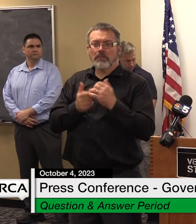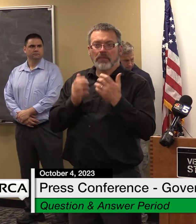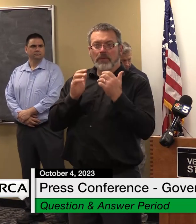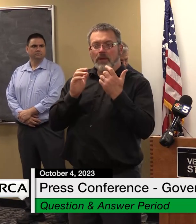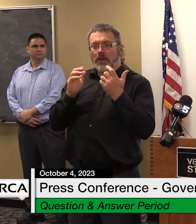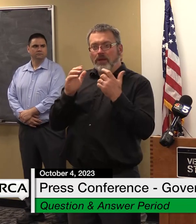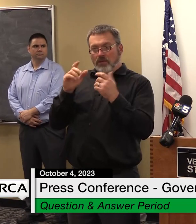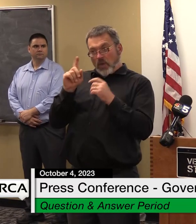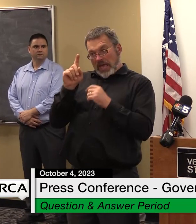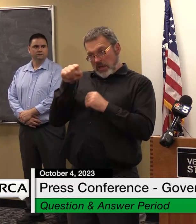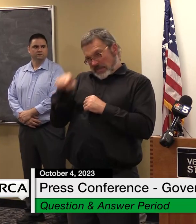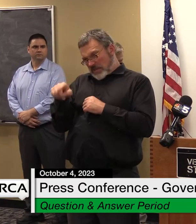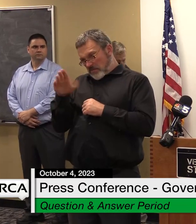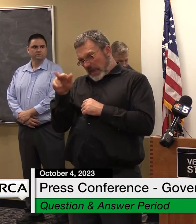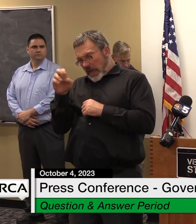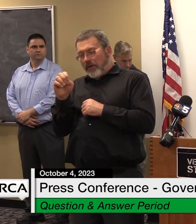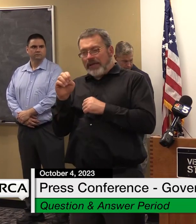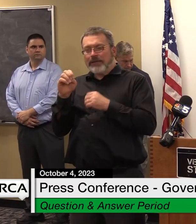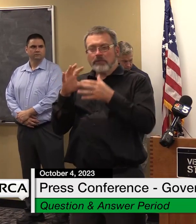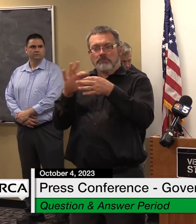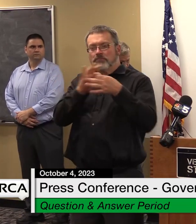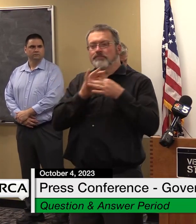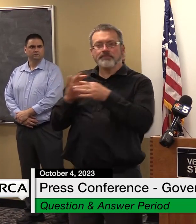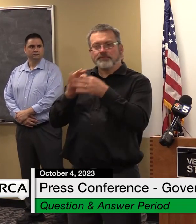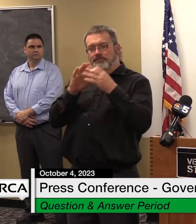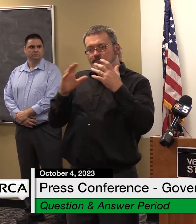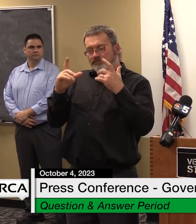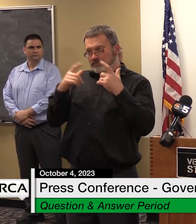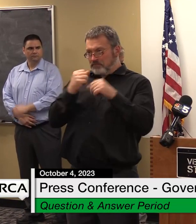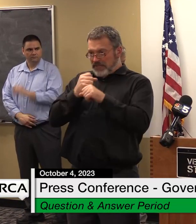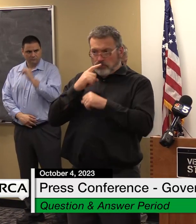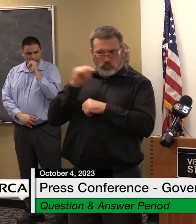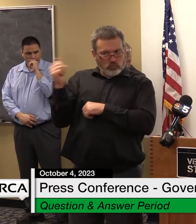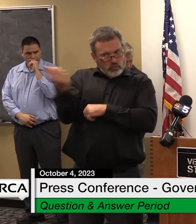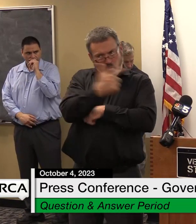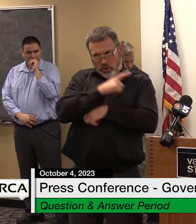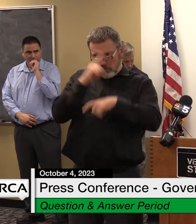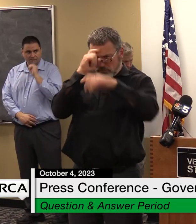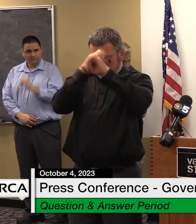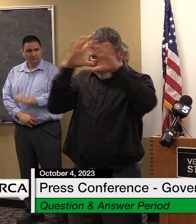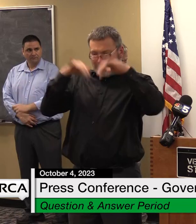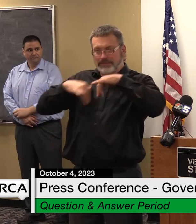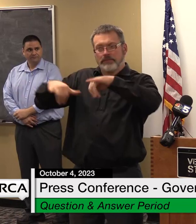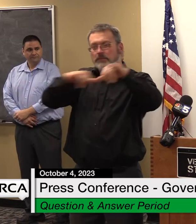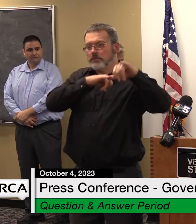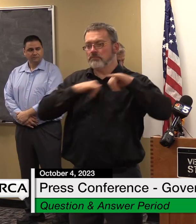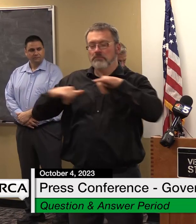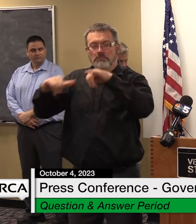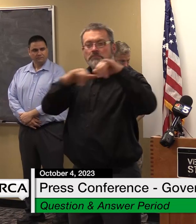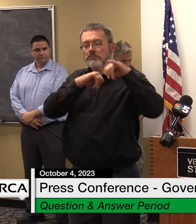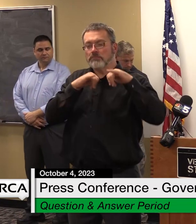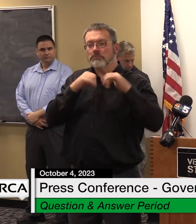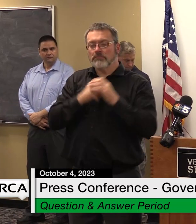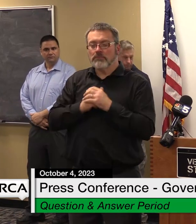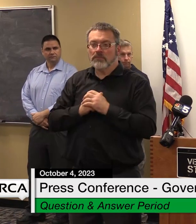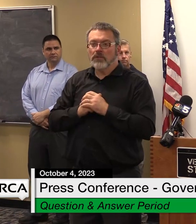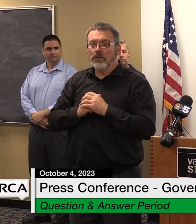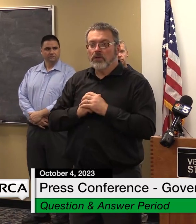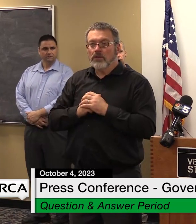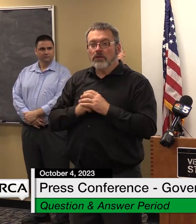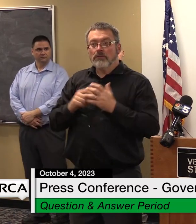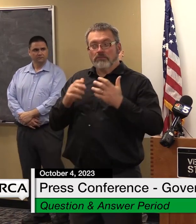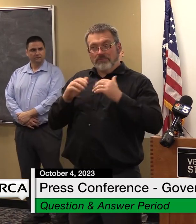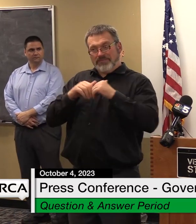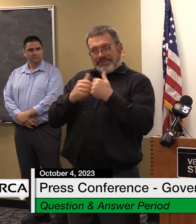well, make sure our visions align, and so that we're all on the same page and to confront this, because I